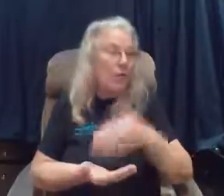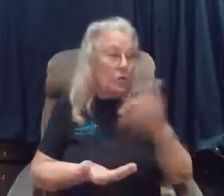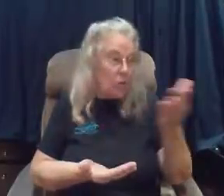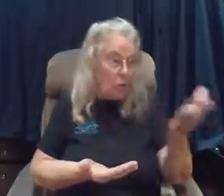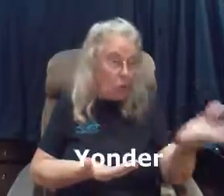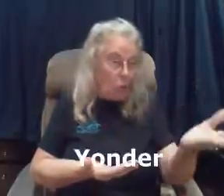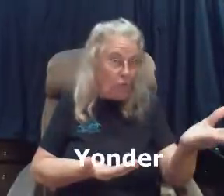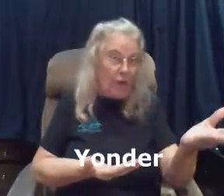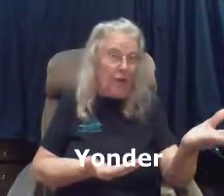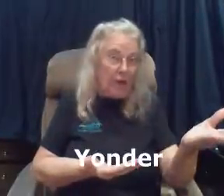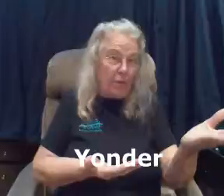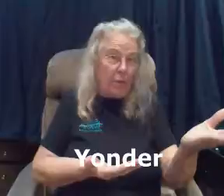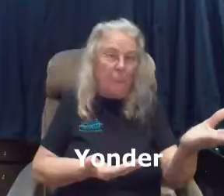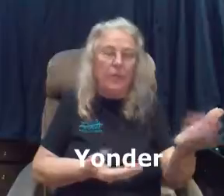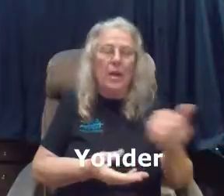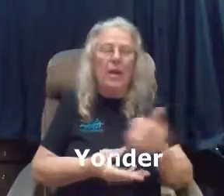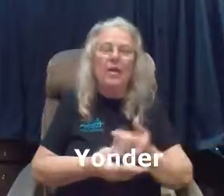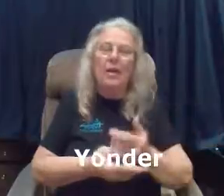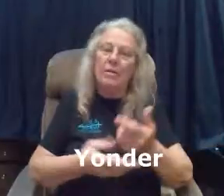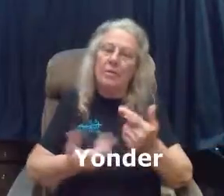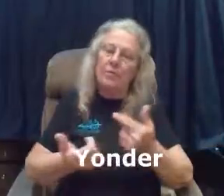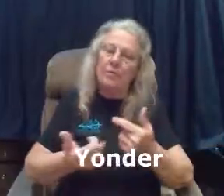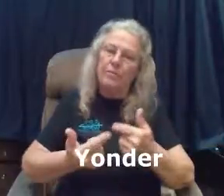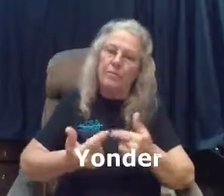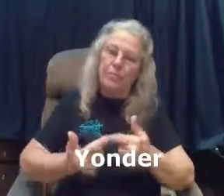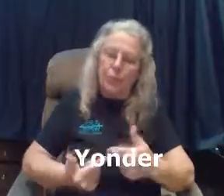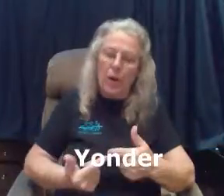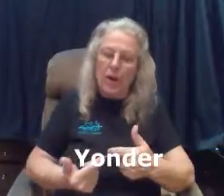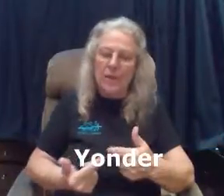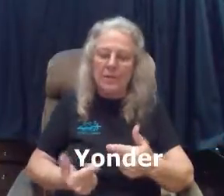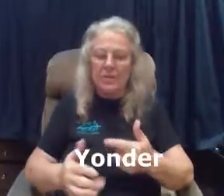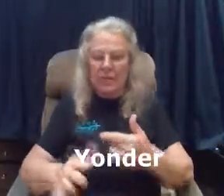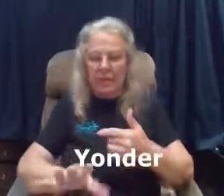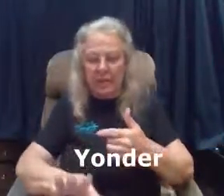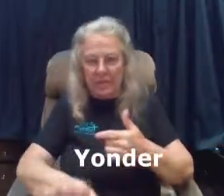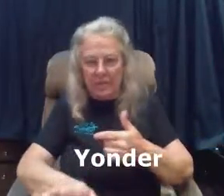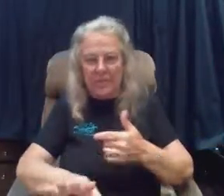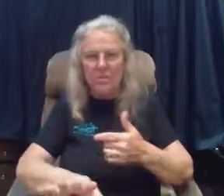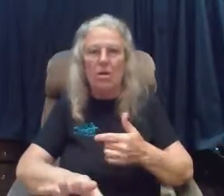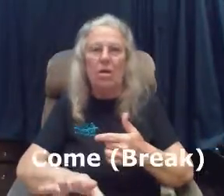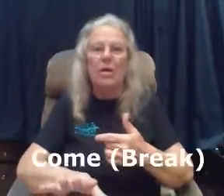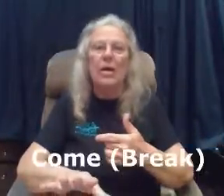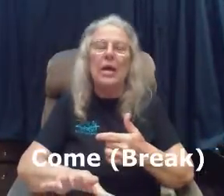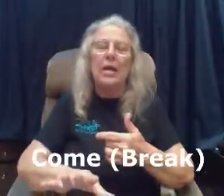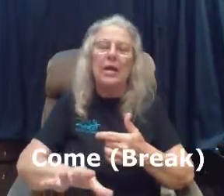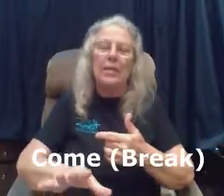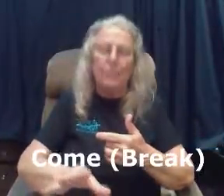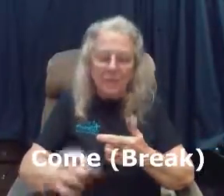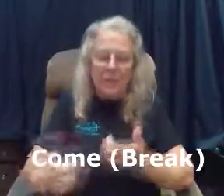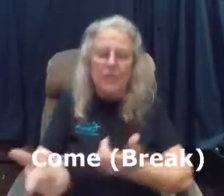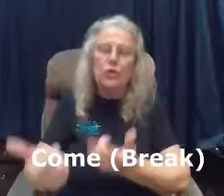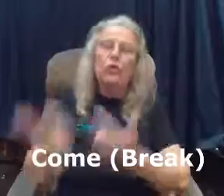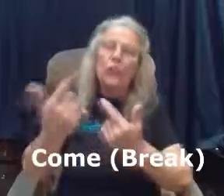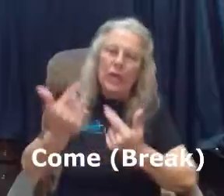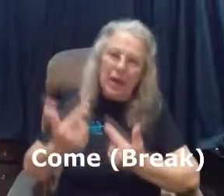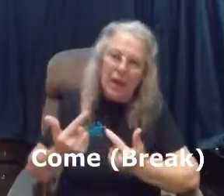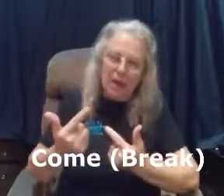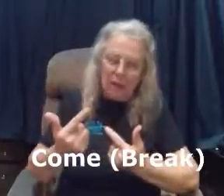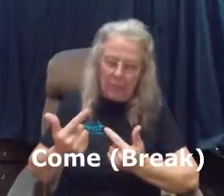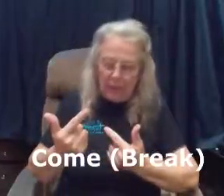Yonder, or over there. Now, breaks in this song means to come.